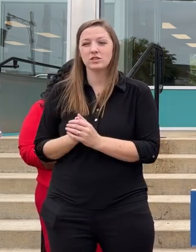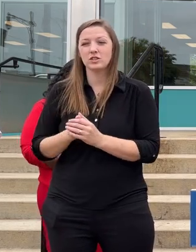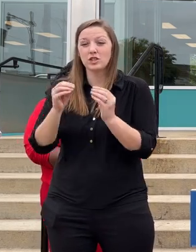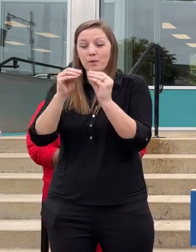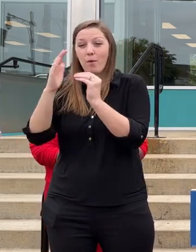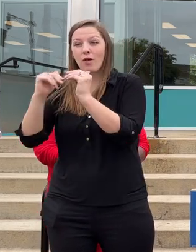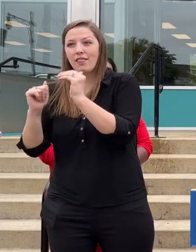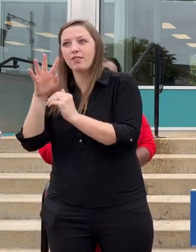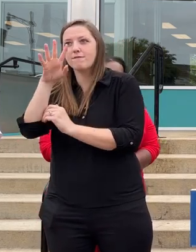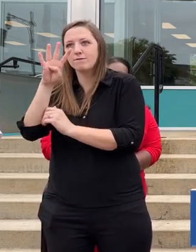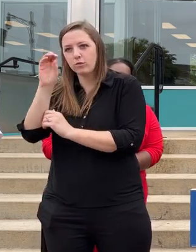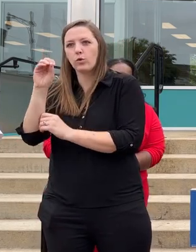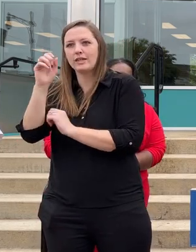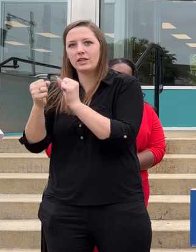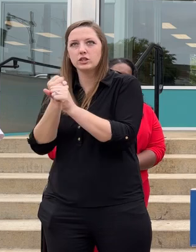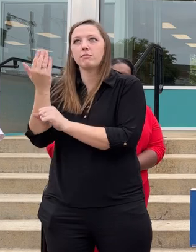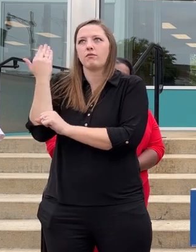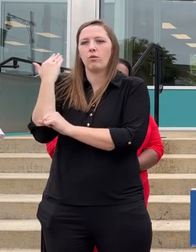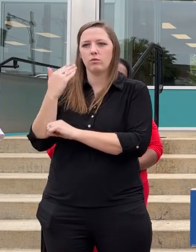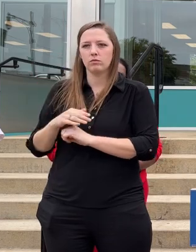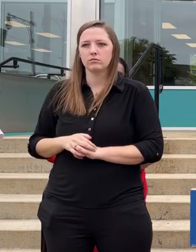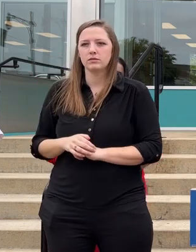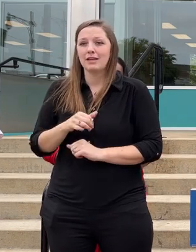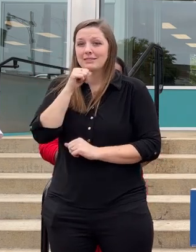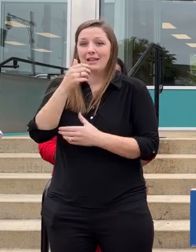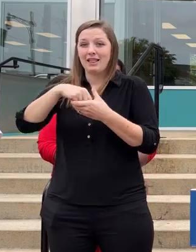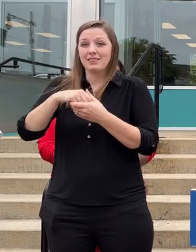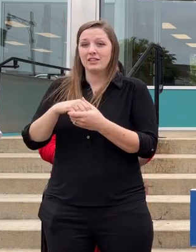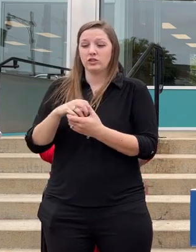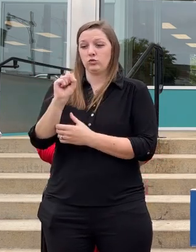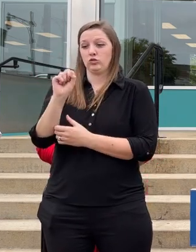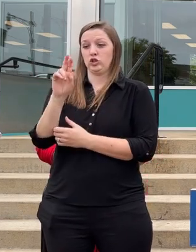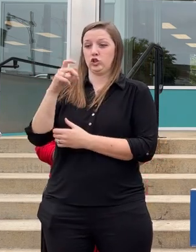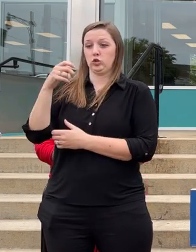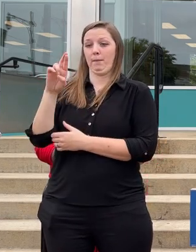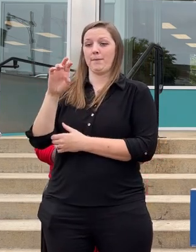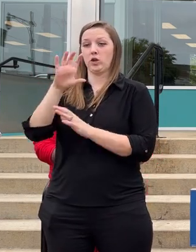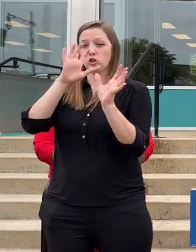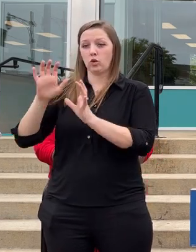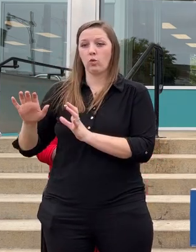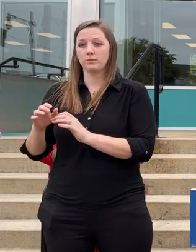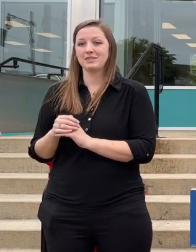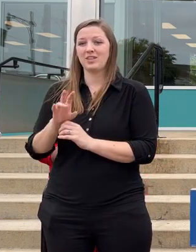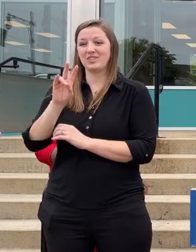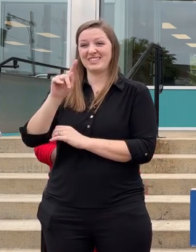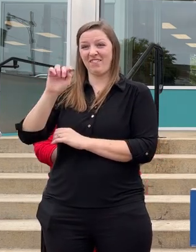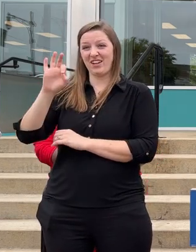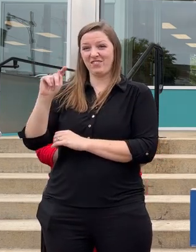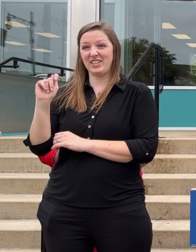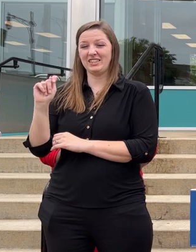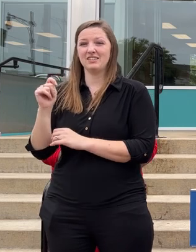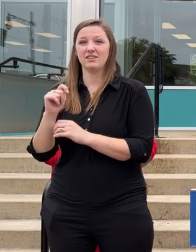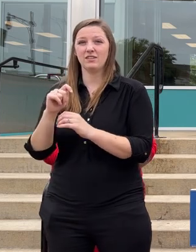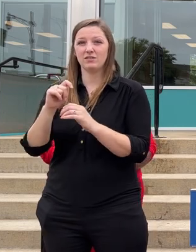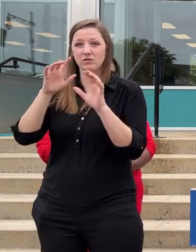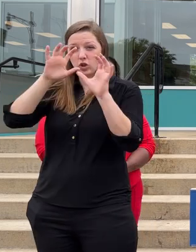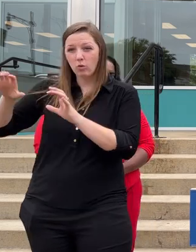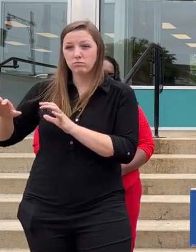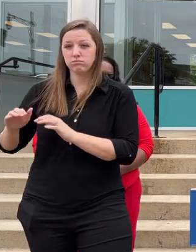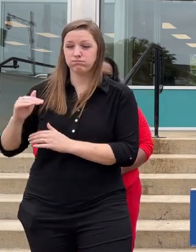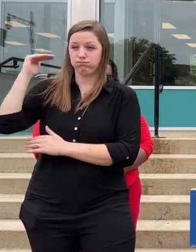in the 40 years before. And that does not include the 2 superstorms, which dumped 7 feet of snow in November of 2014 and last